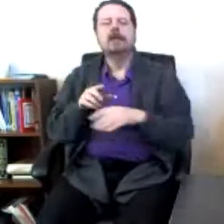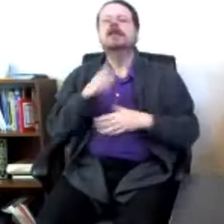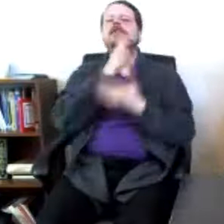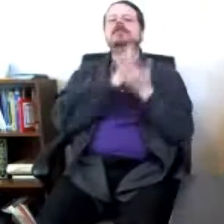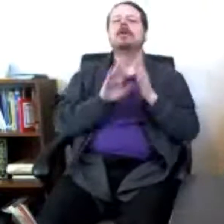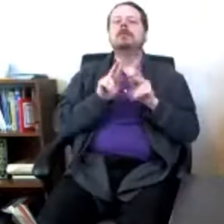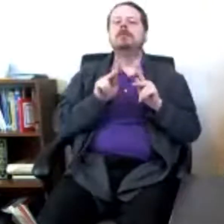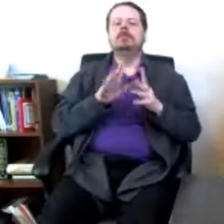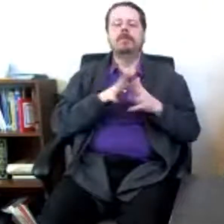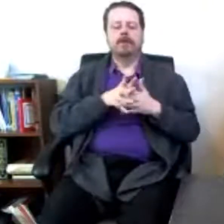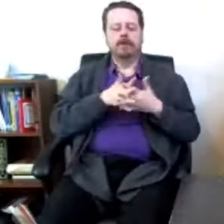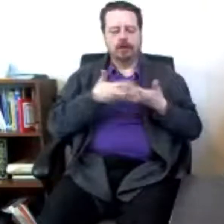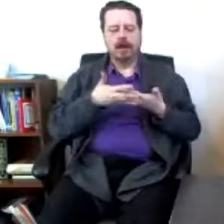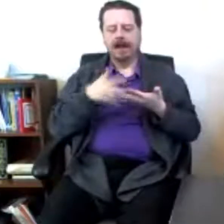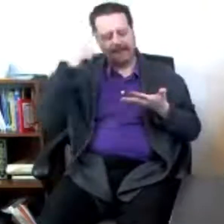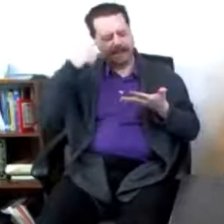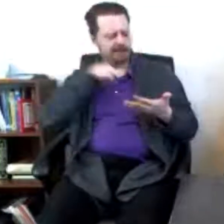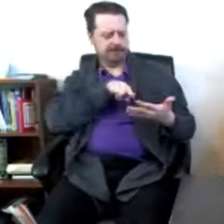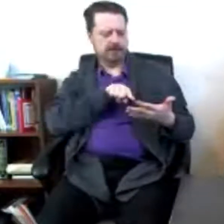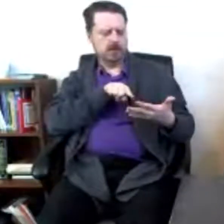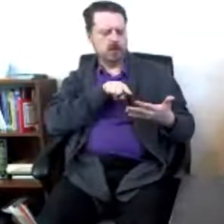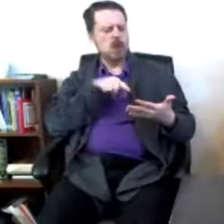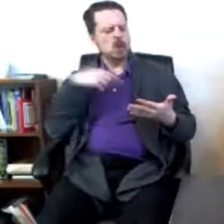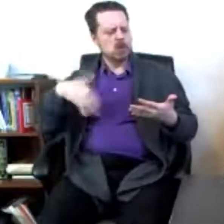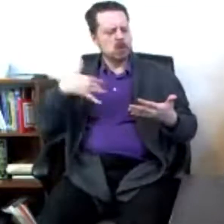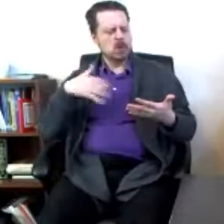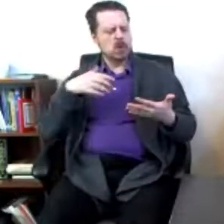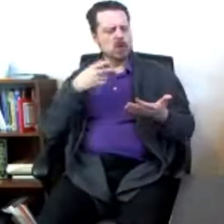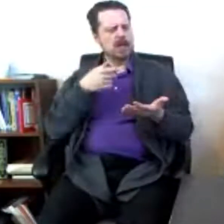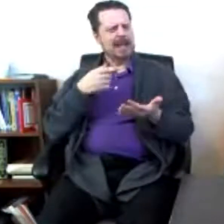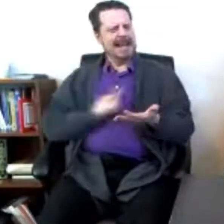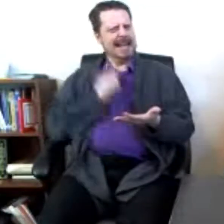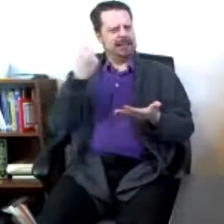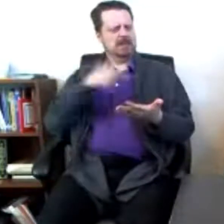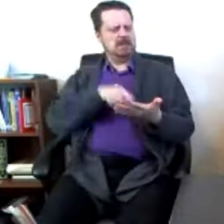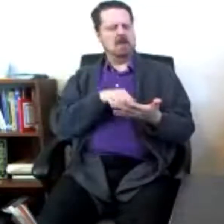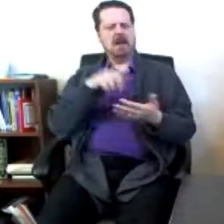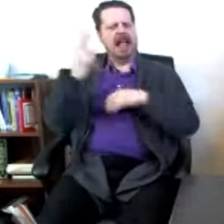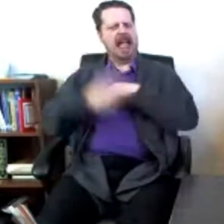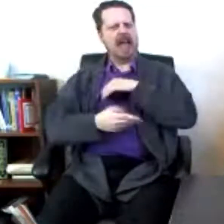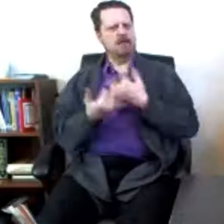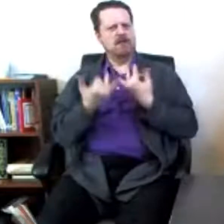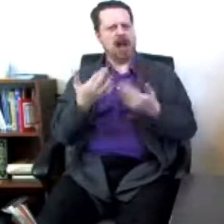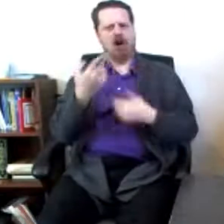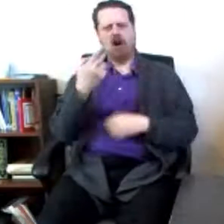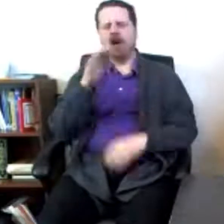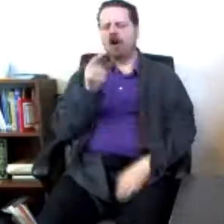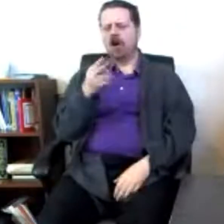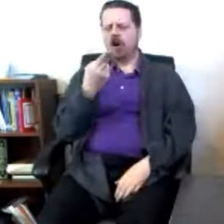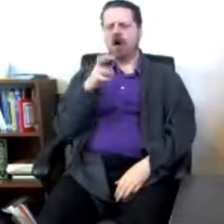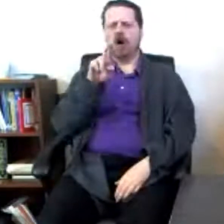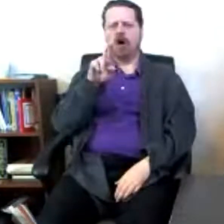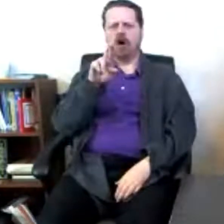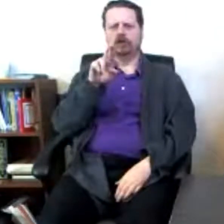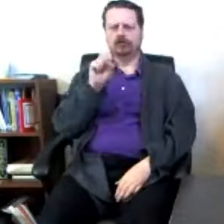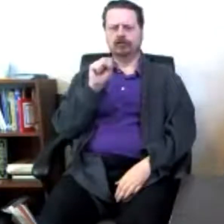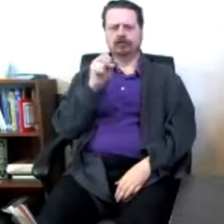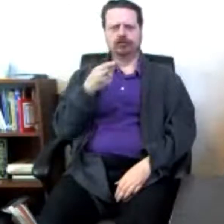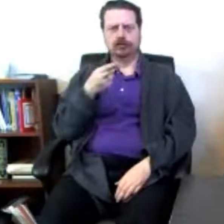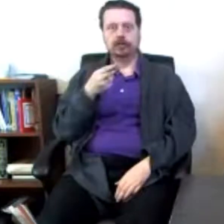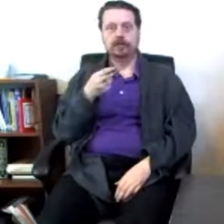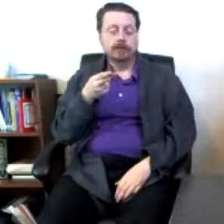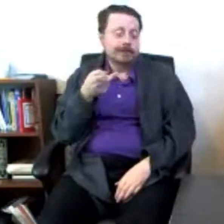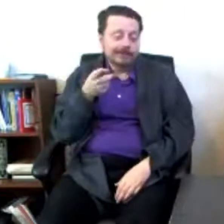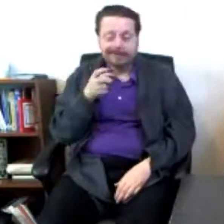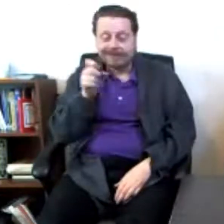other scriptures is harsh. It's talking about hellfire, and fire is so harsh. Yeah, it